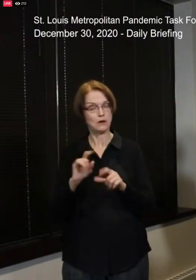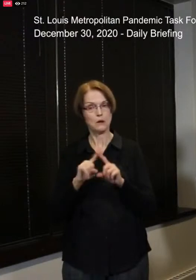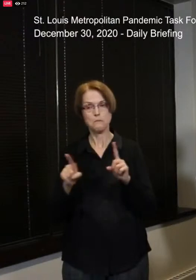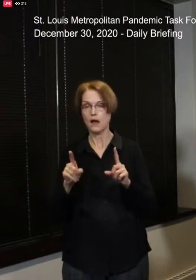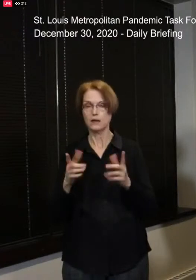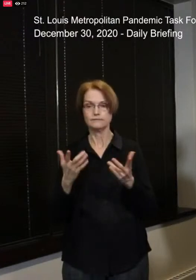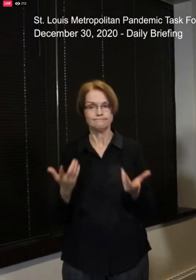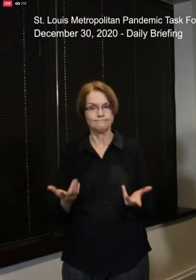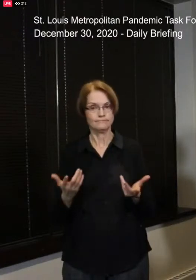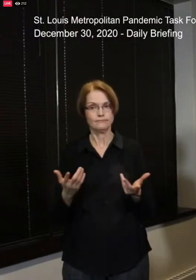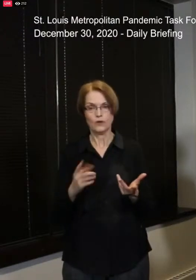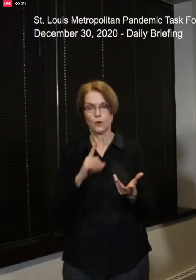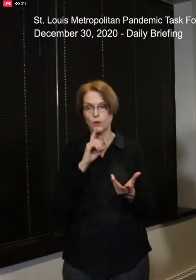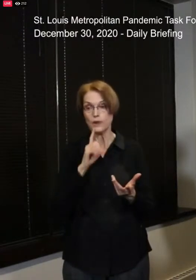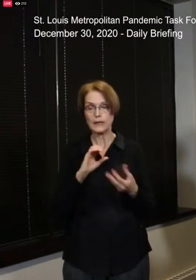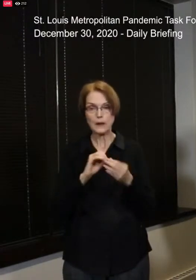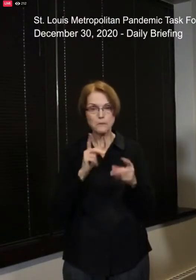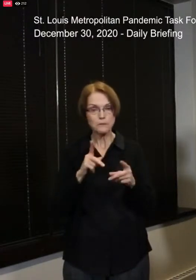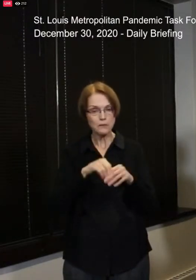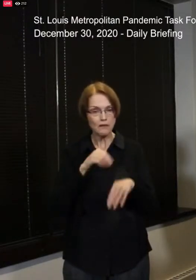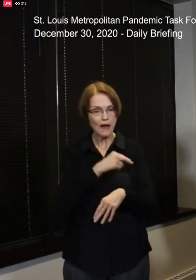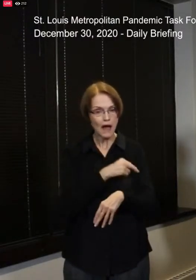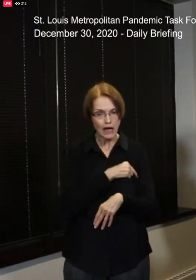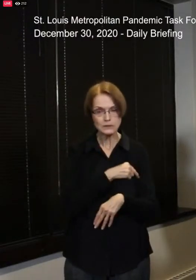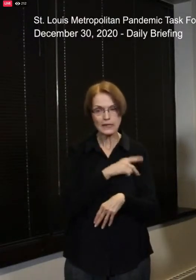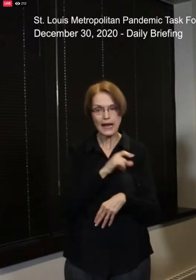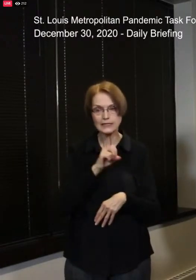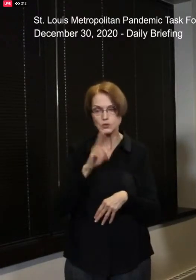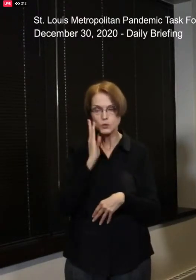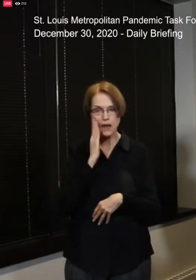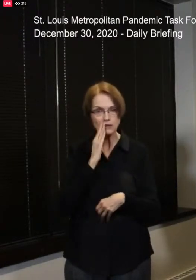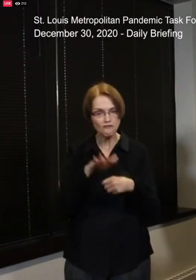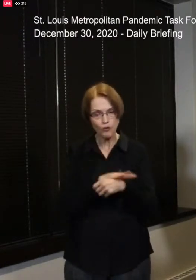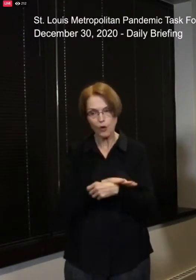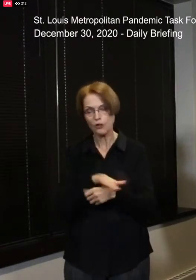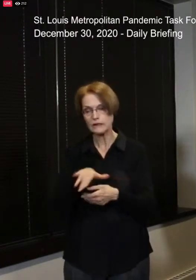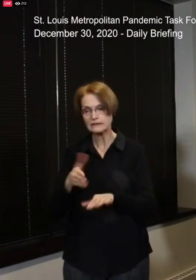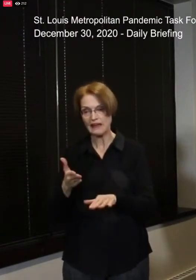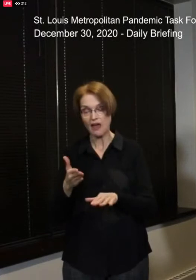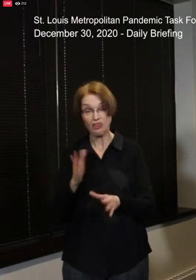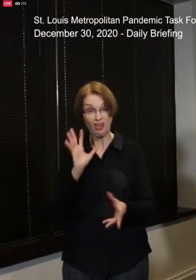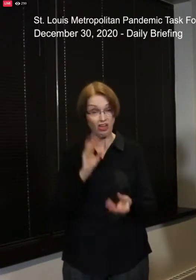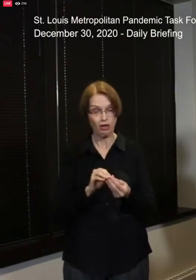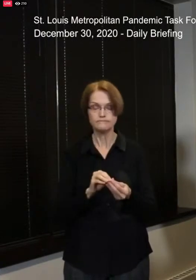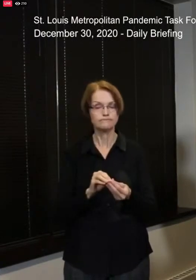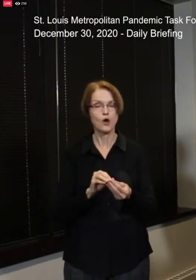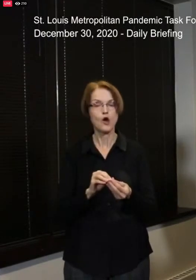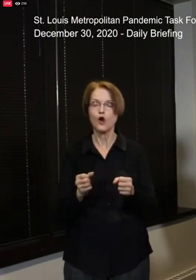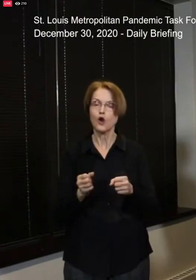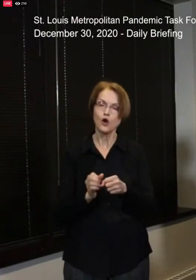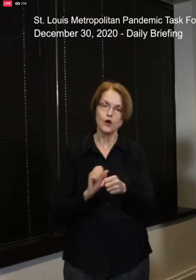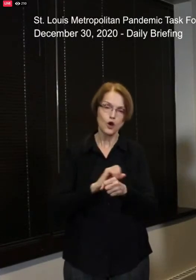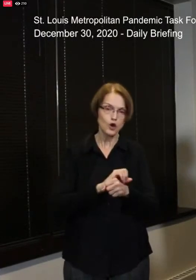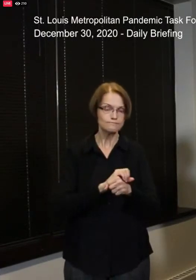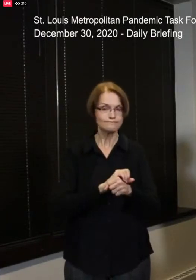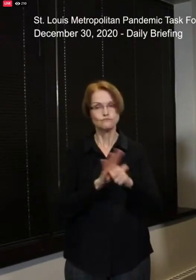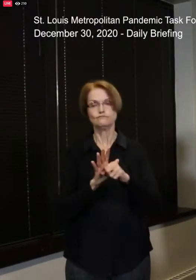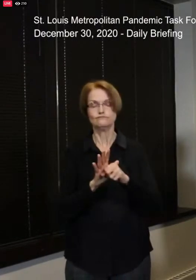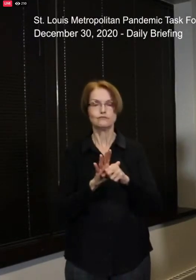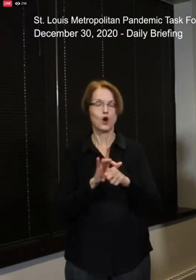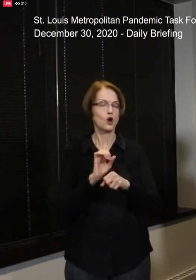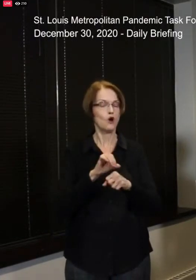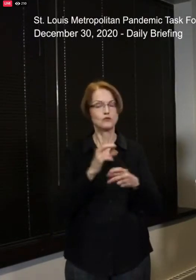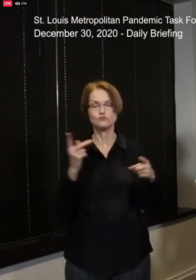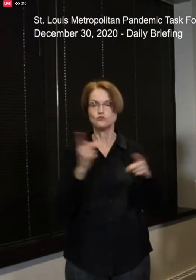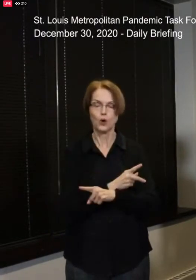as far as hospitalizations, intensive care unit, death, all of those things. So